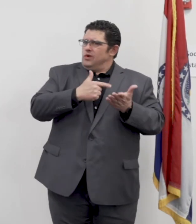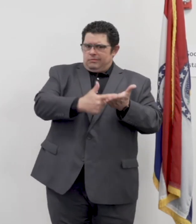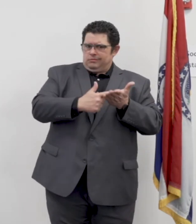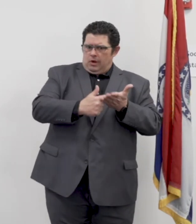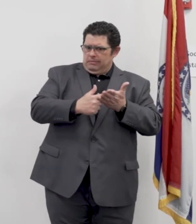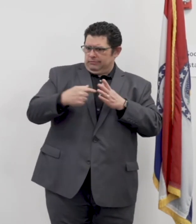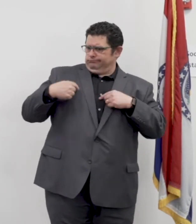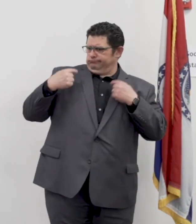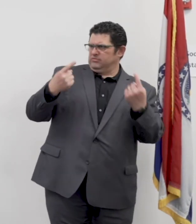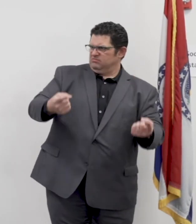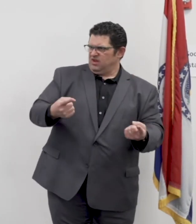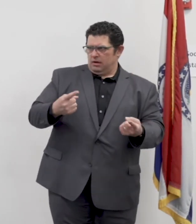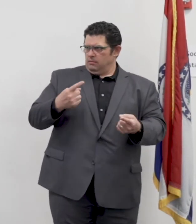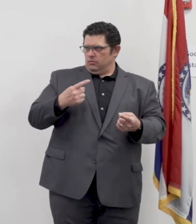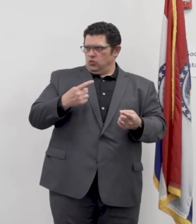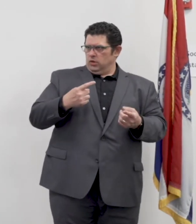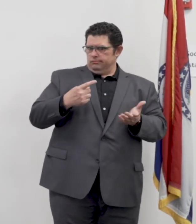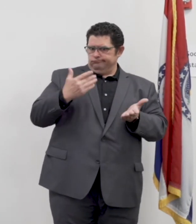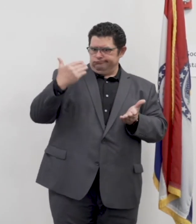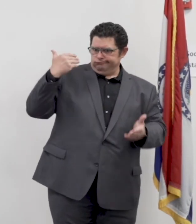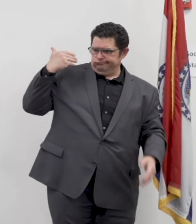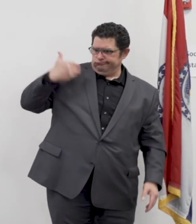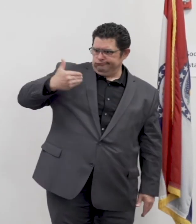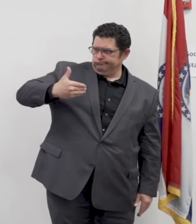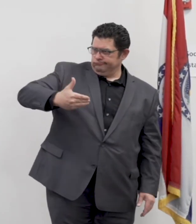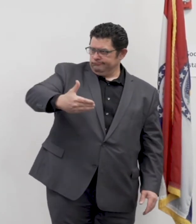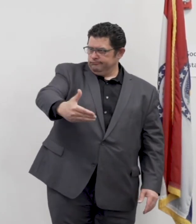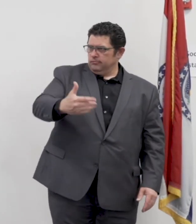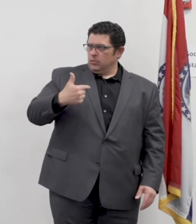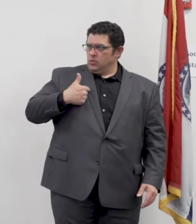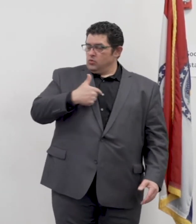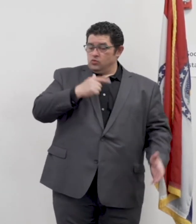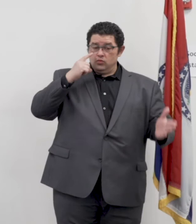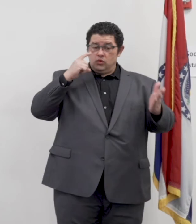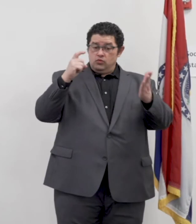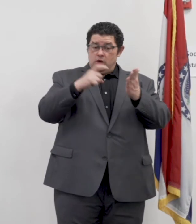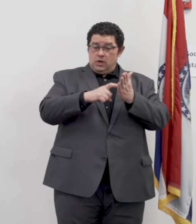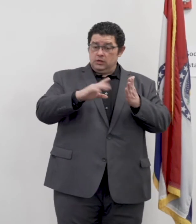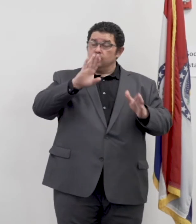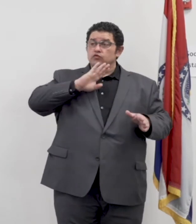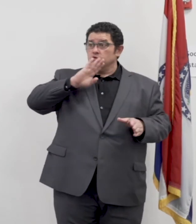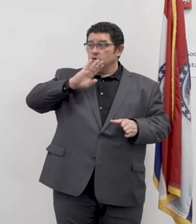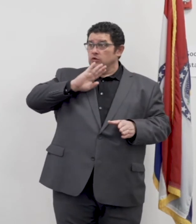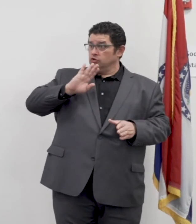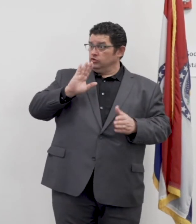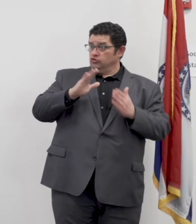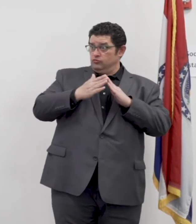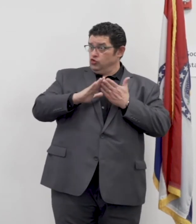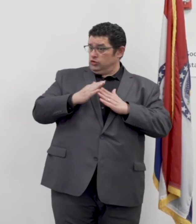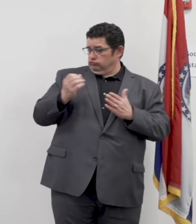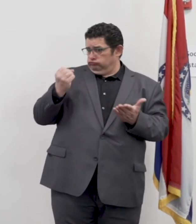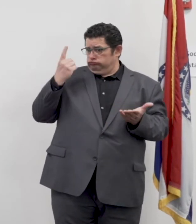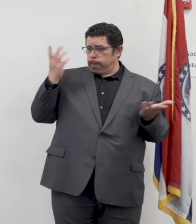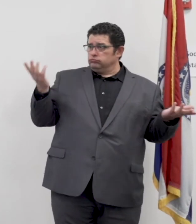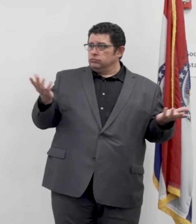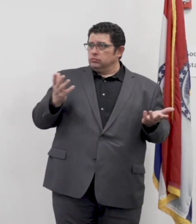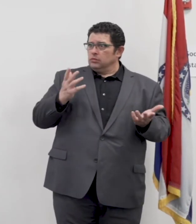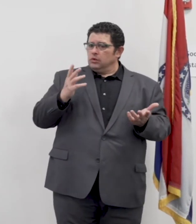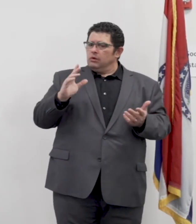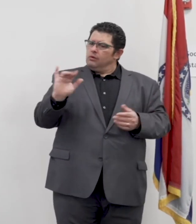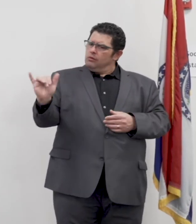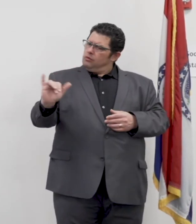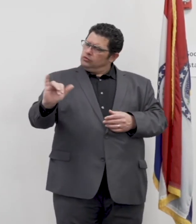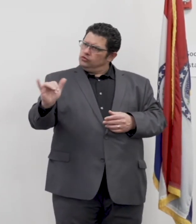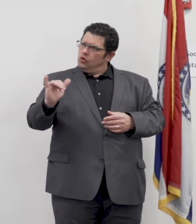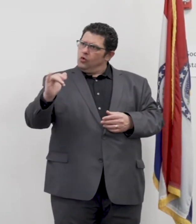some time. We talk about it all the time. We recognize the frustration in our community, but we also recognize that St. Louis County